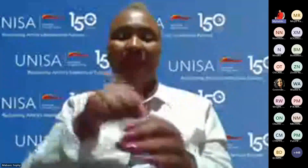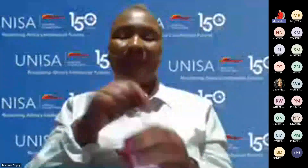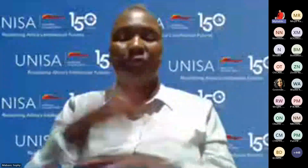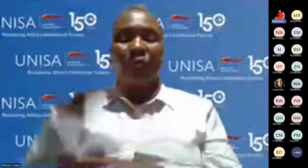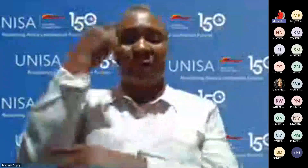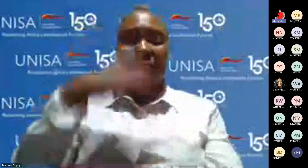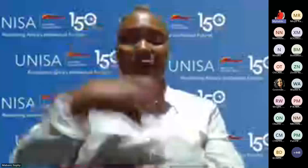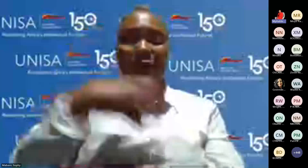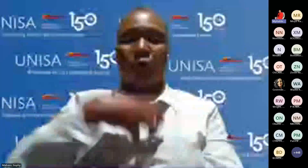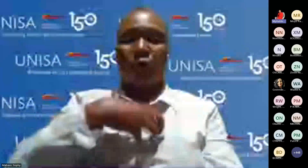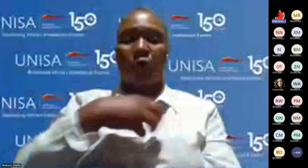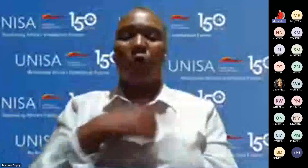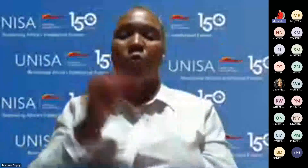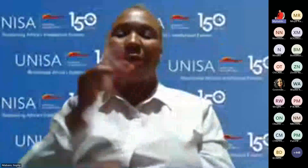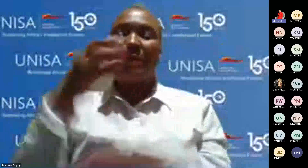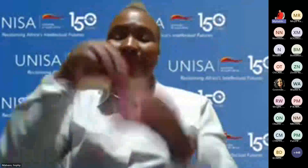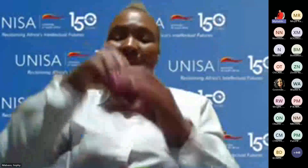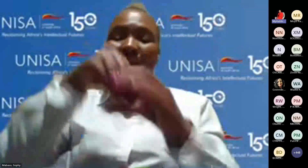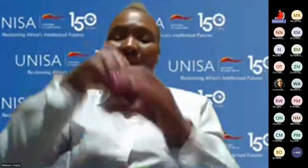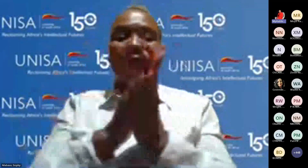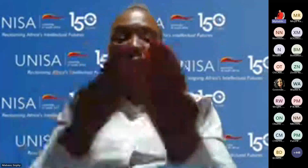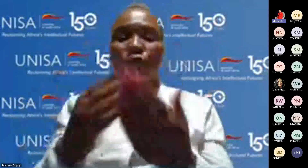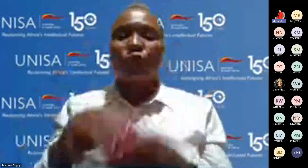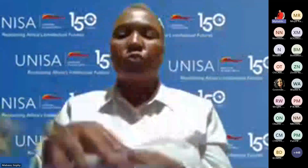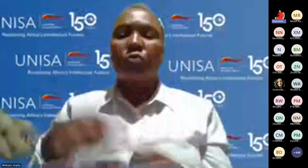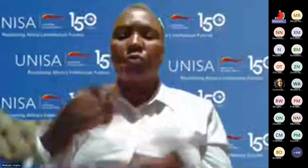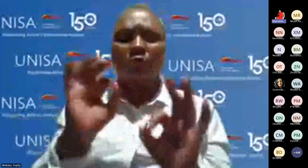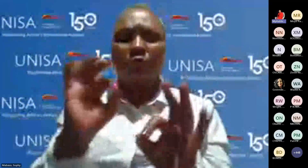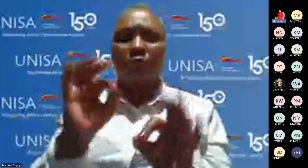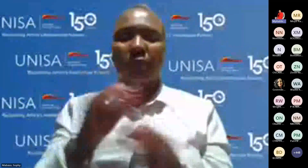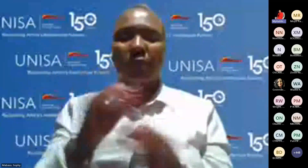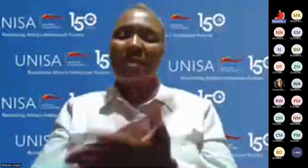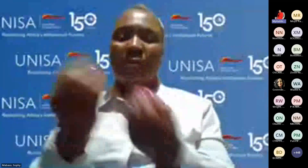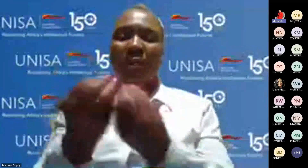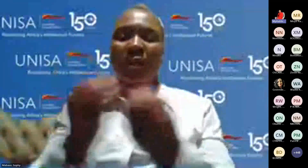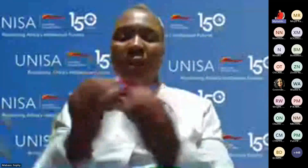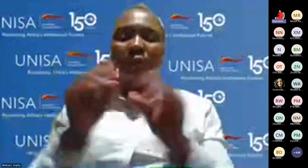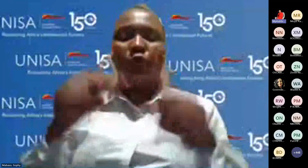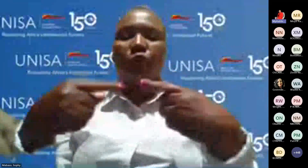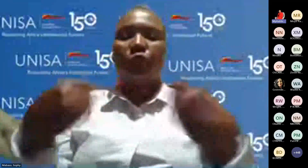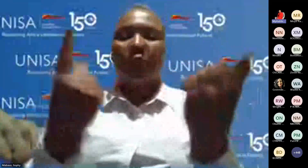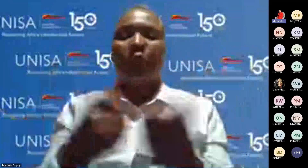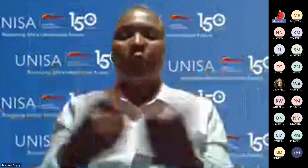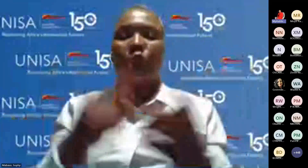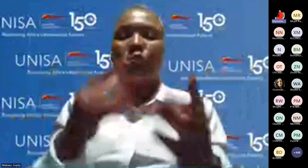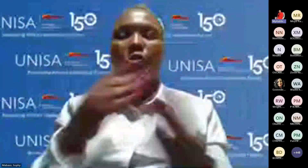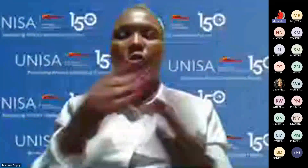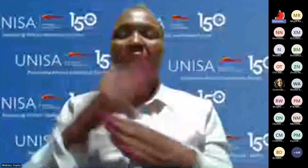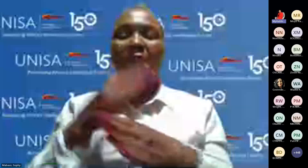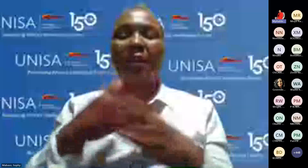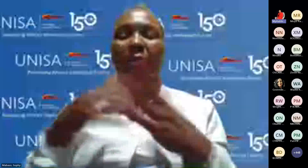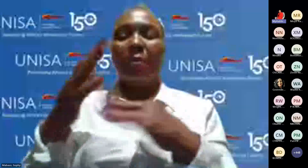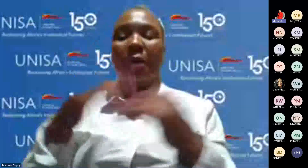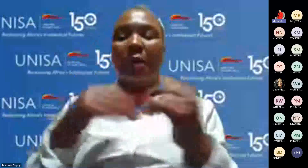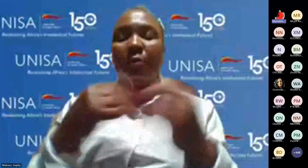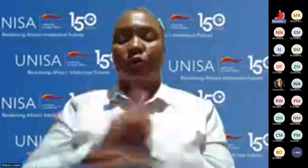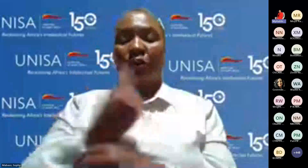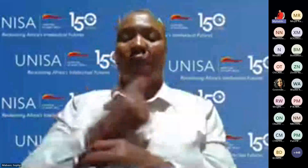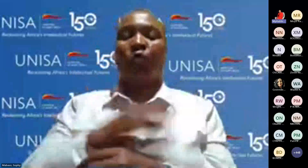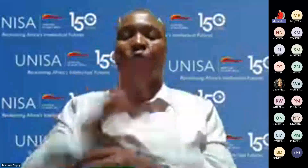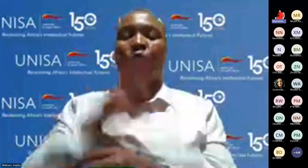is in the book, you are correct when you say there are certain things you cannot make them up. You are going